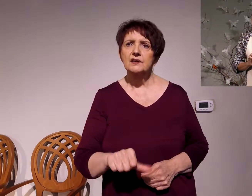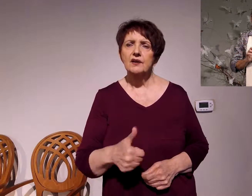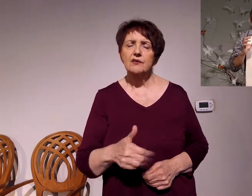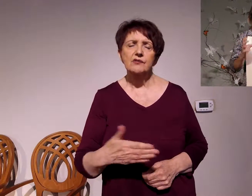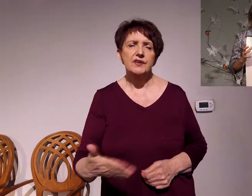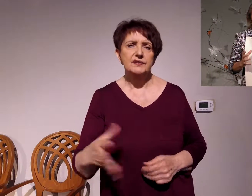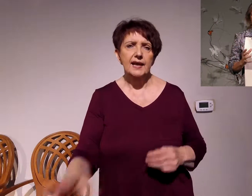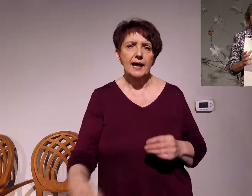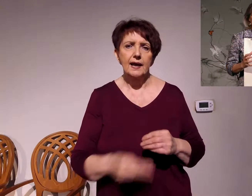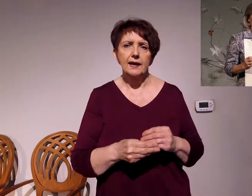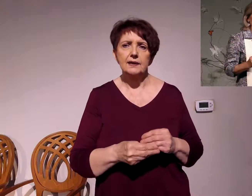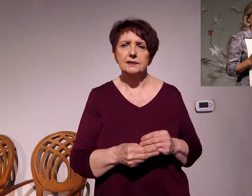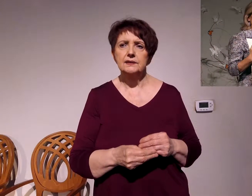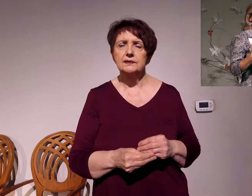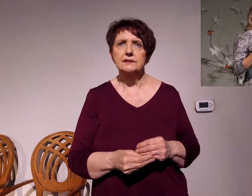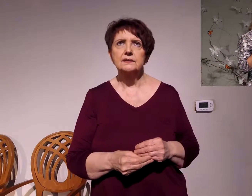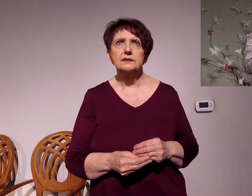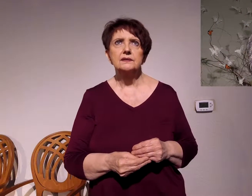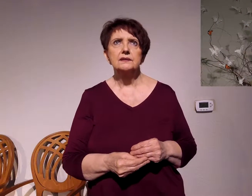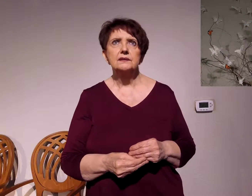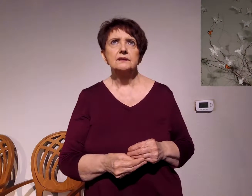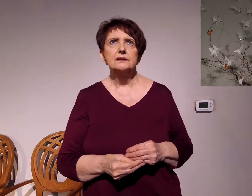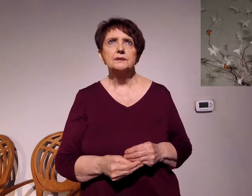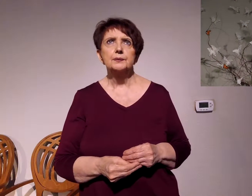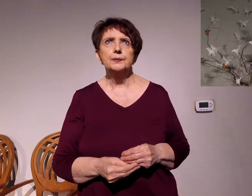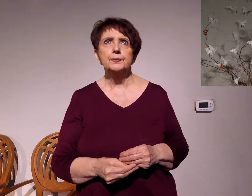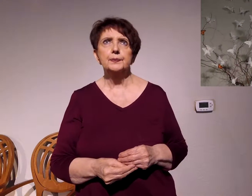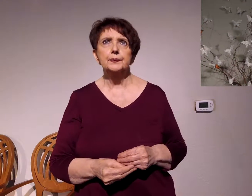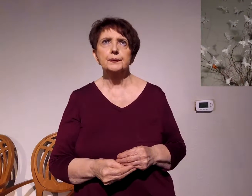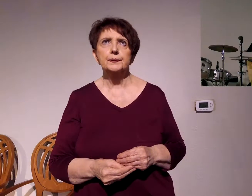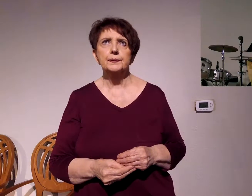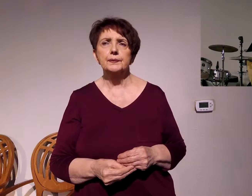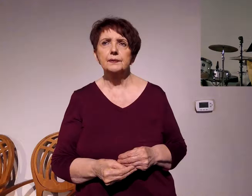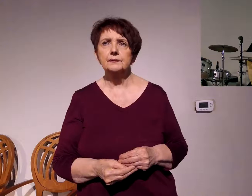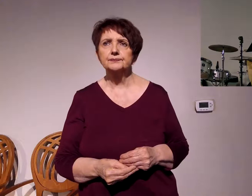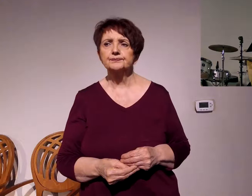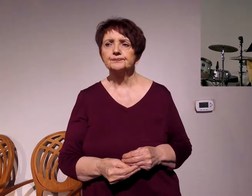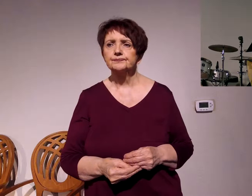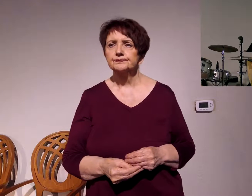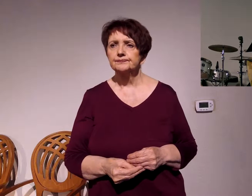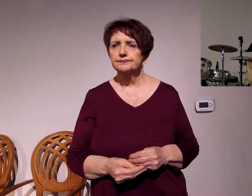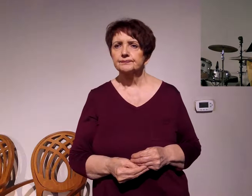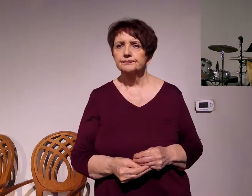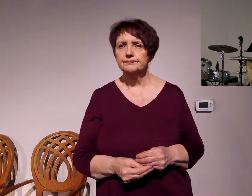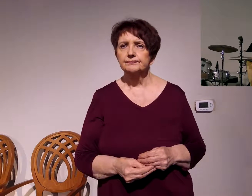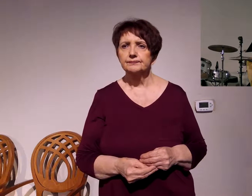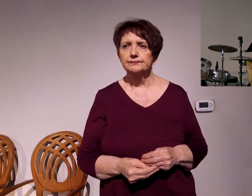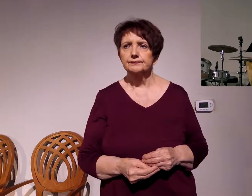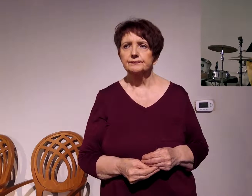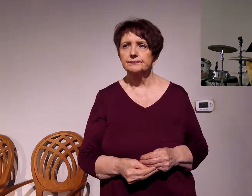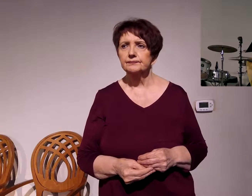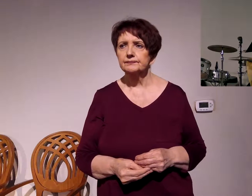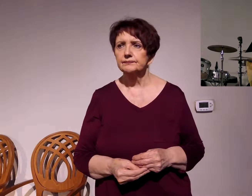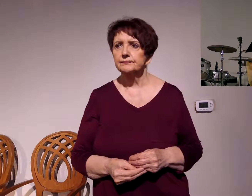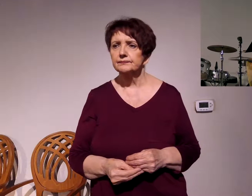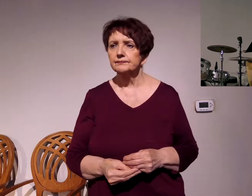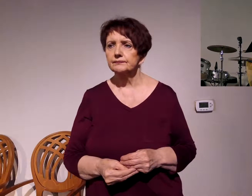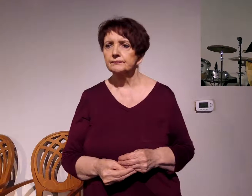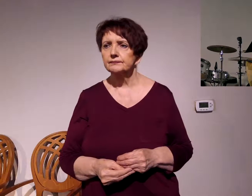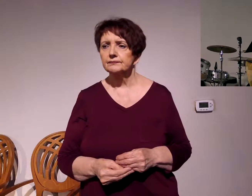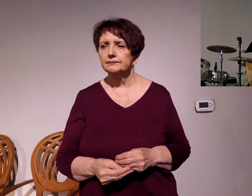another thing to add to this wonderful equation of being young at heart to being never growing